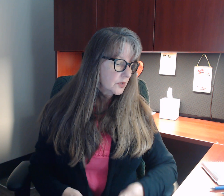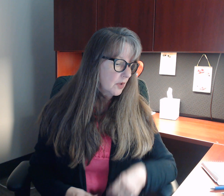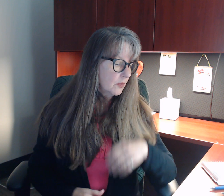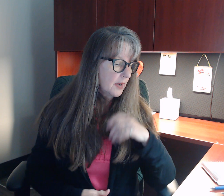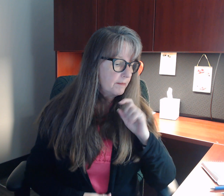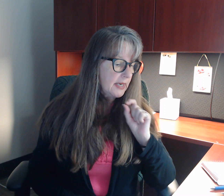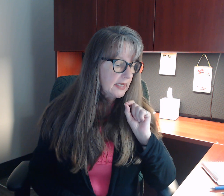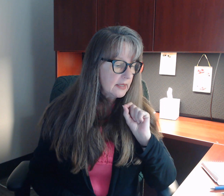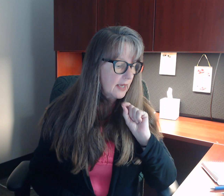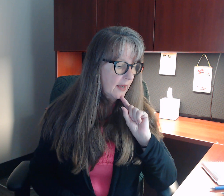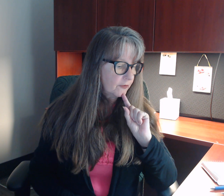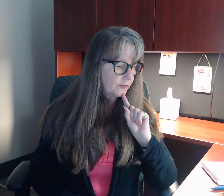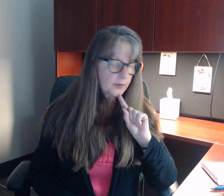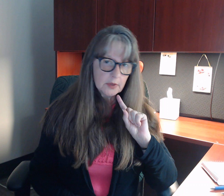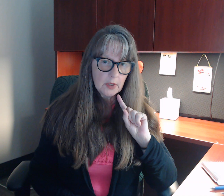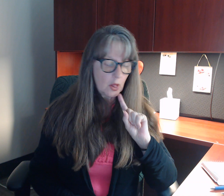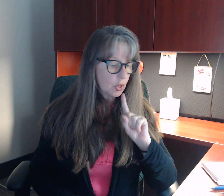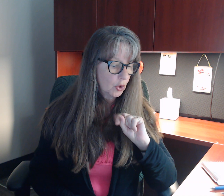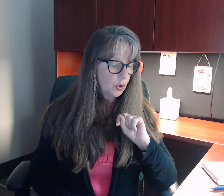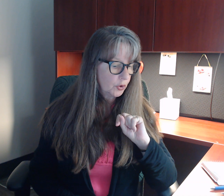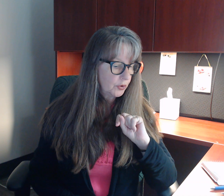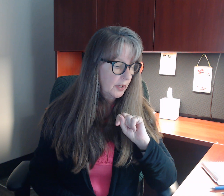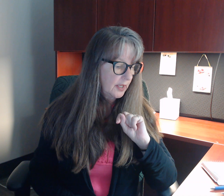so many deaf learn.